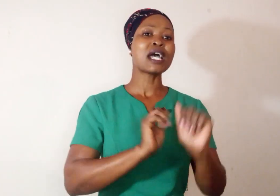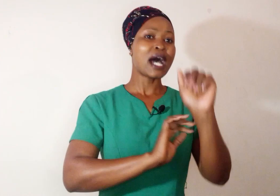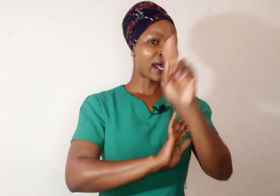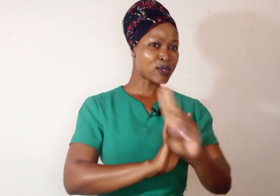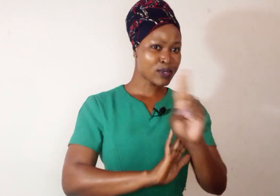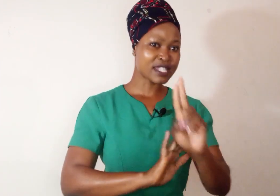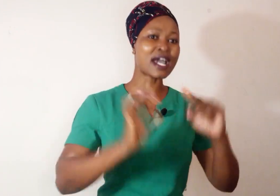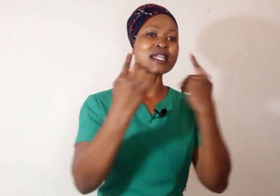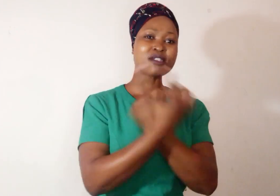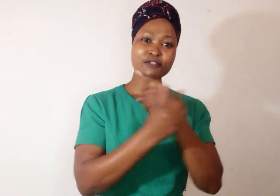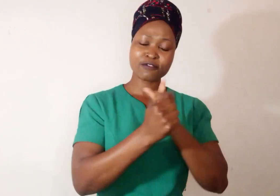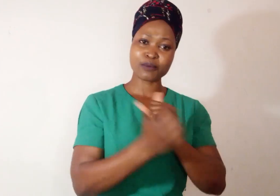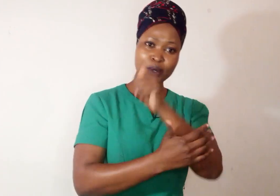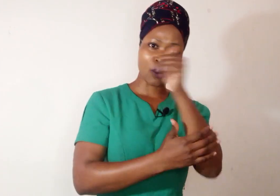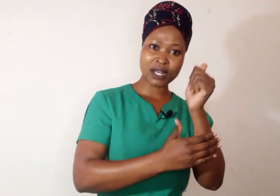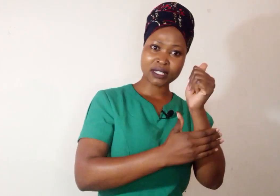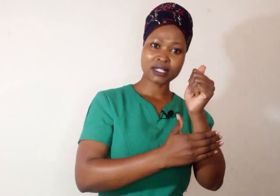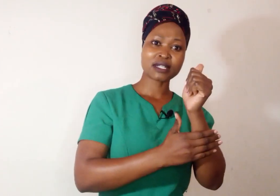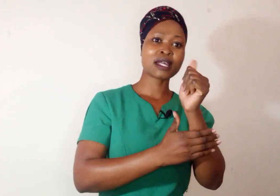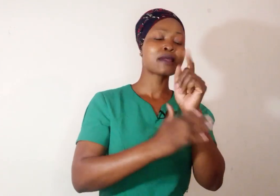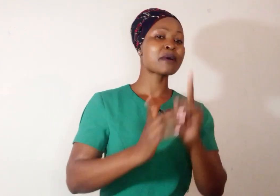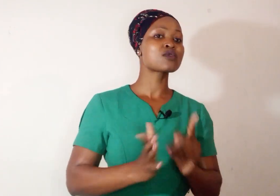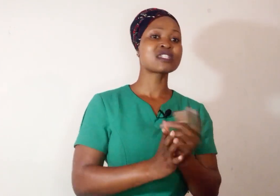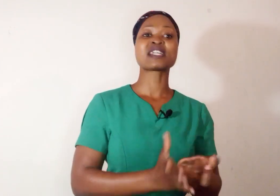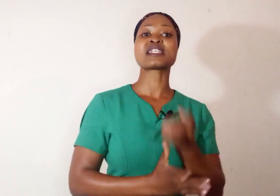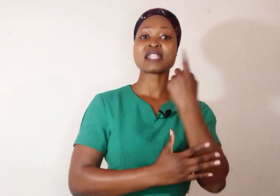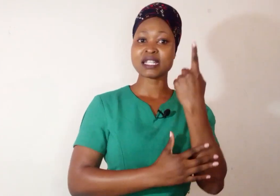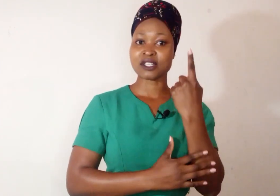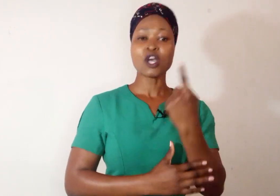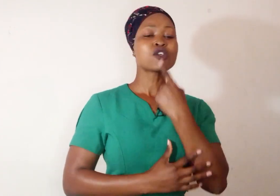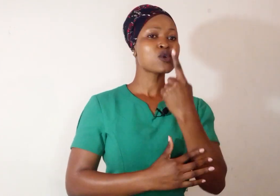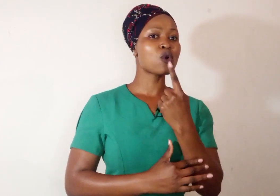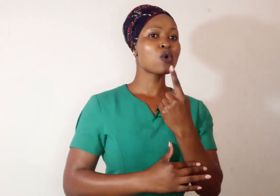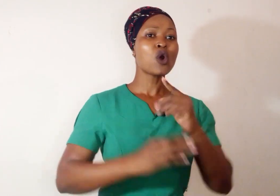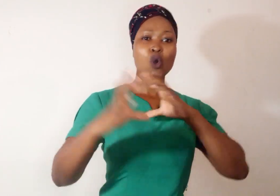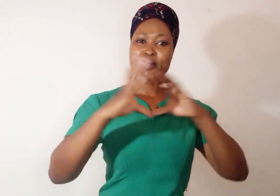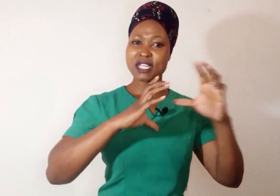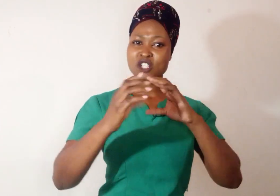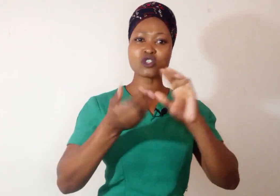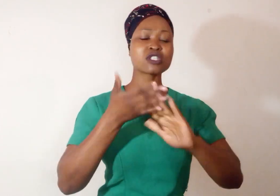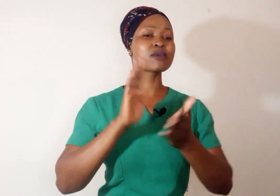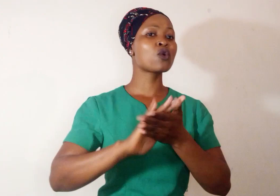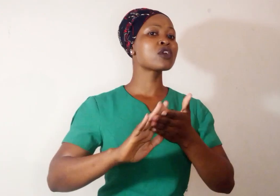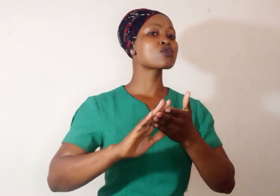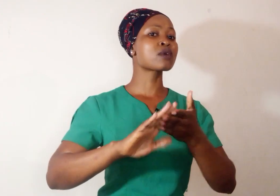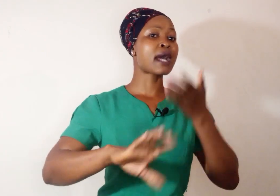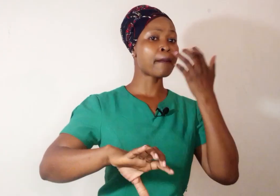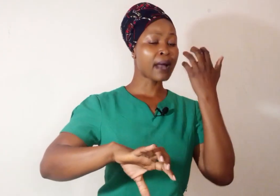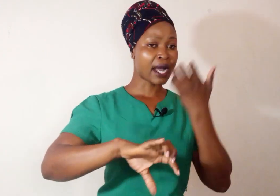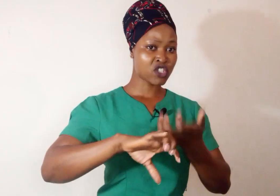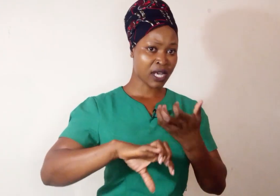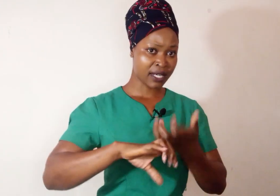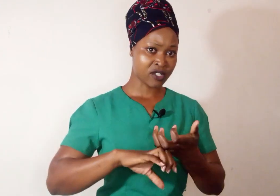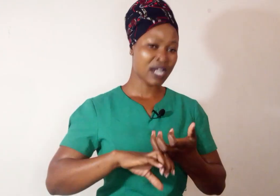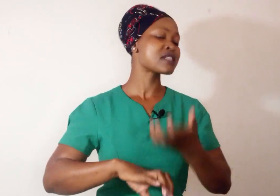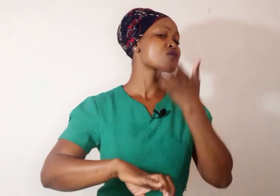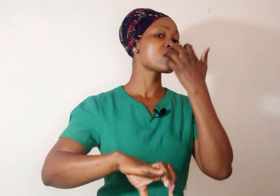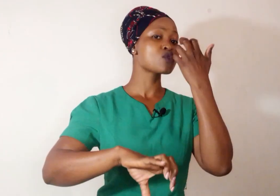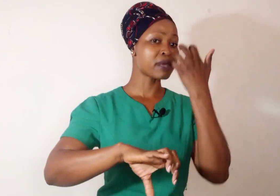are using are different from the one the other person is understanding, so communication is going to become a challenge, and it's going to be